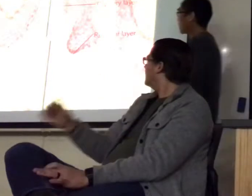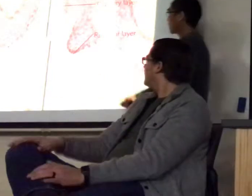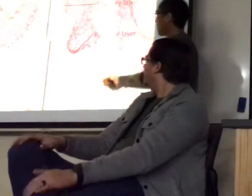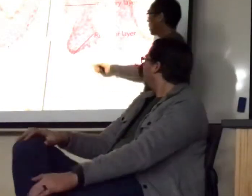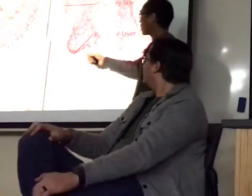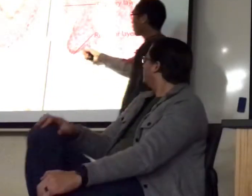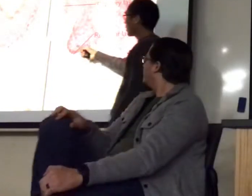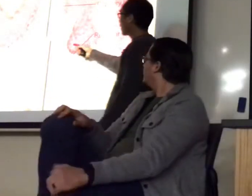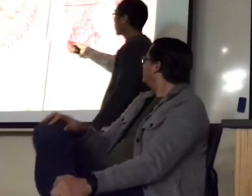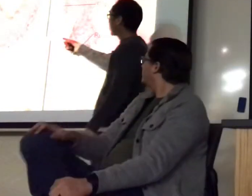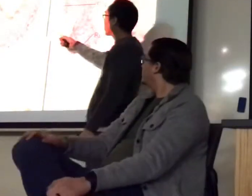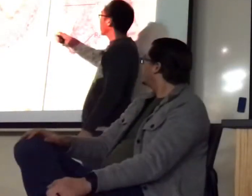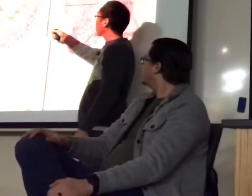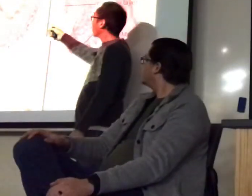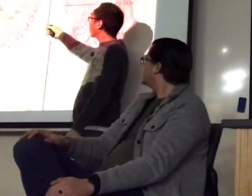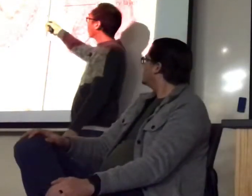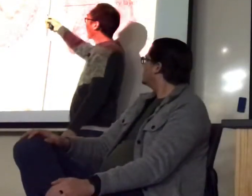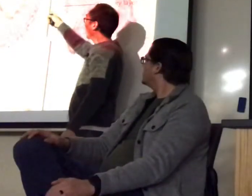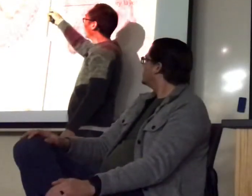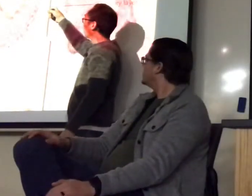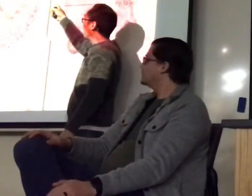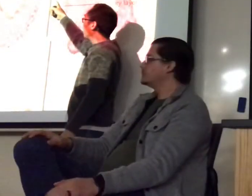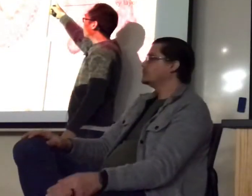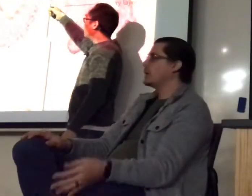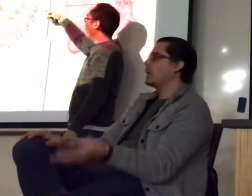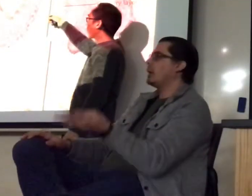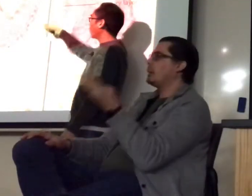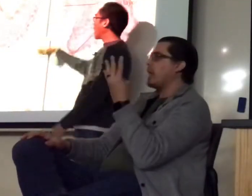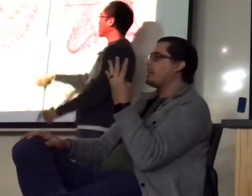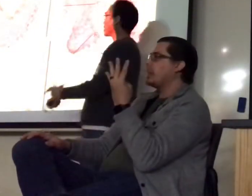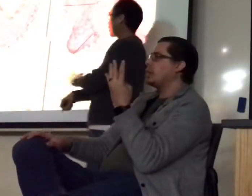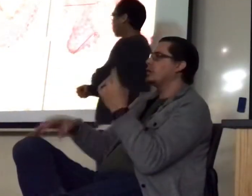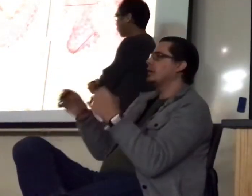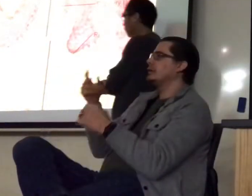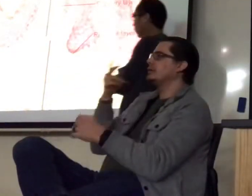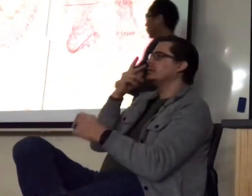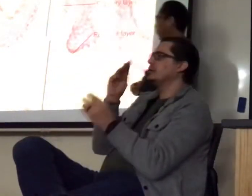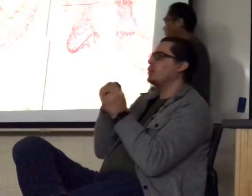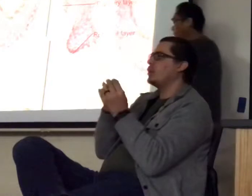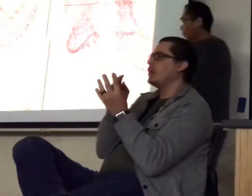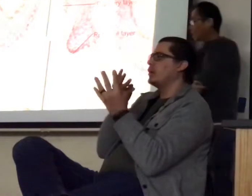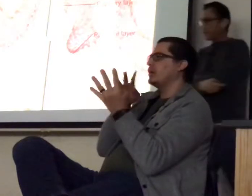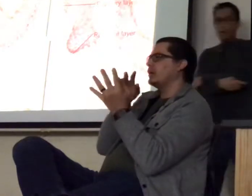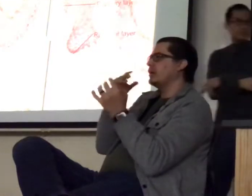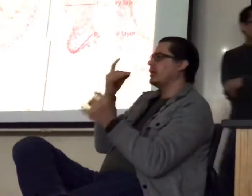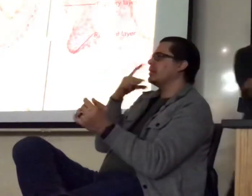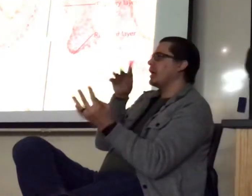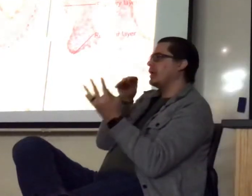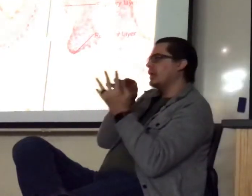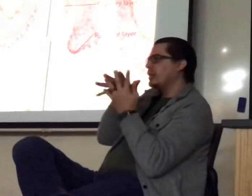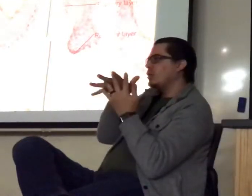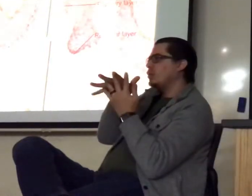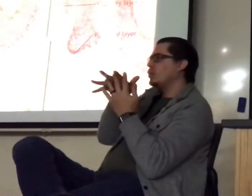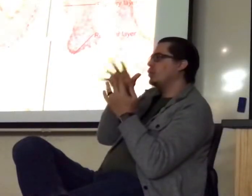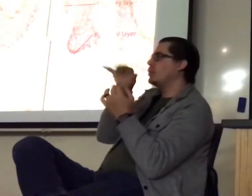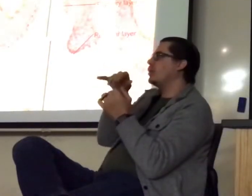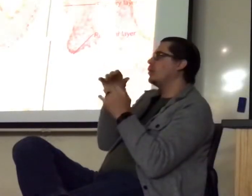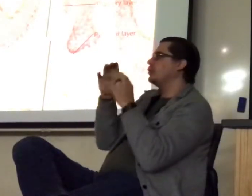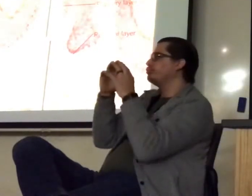But when you get to the papillary layer, you can see more light shine through the collagen